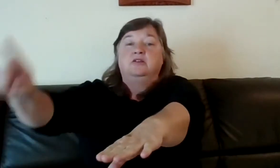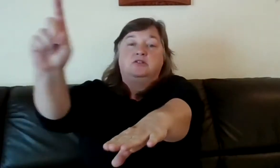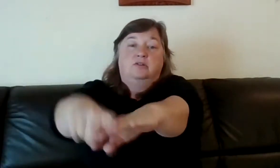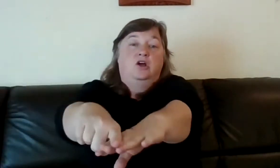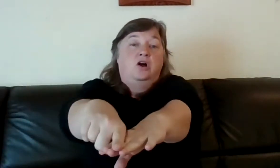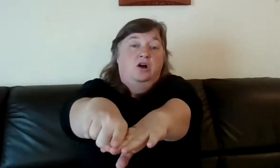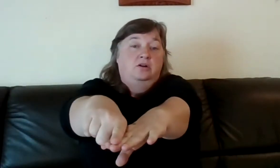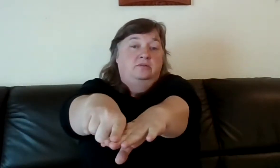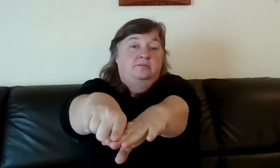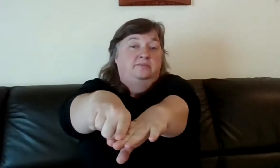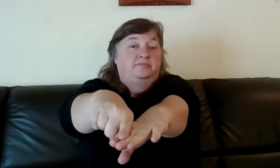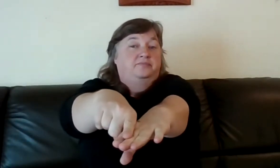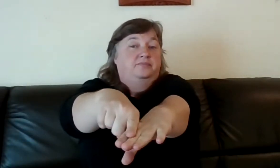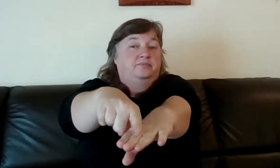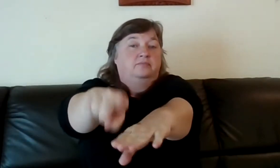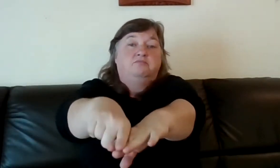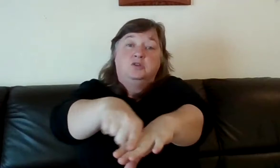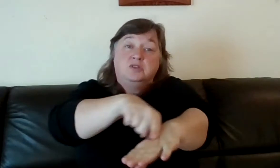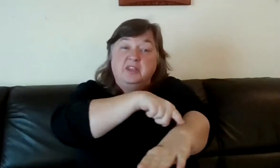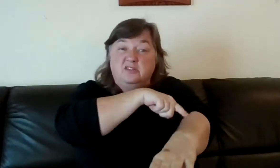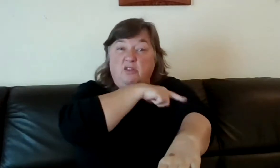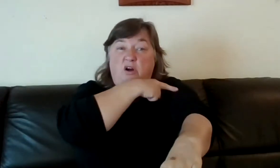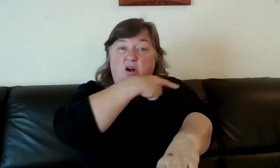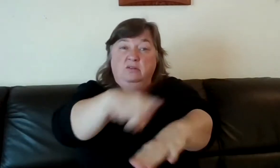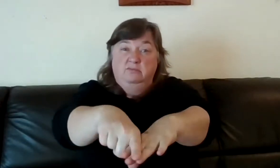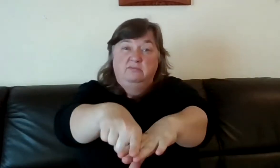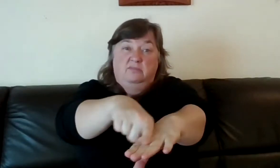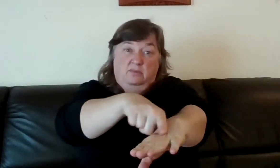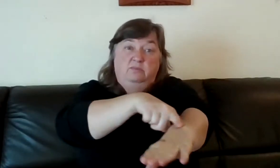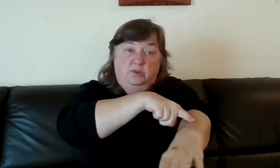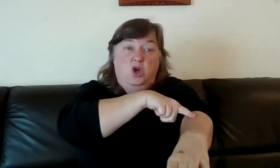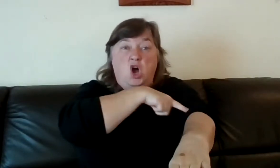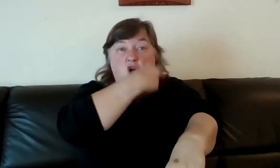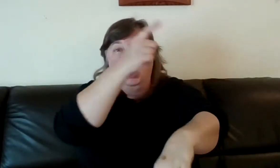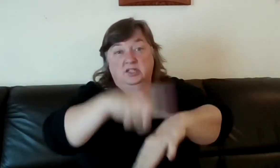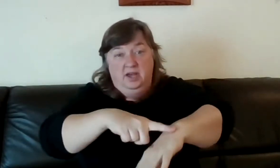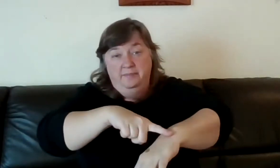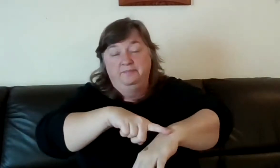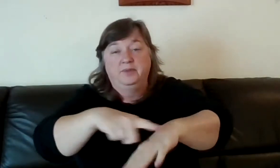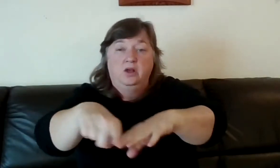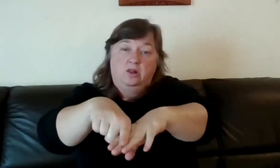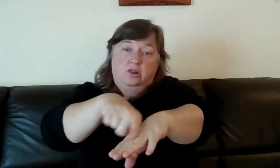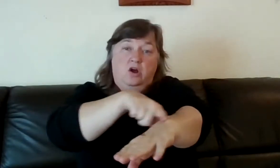So long, so something is long, long time,